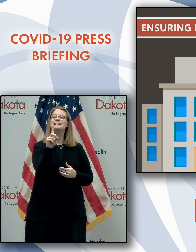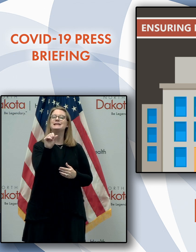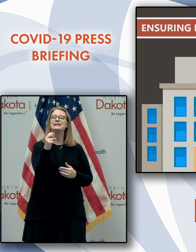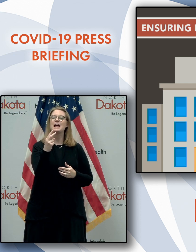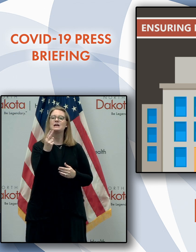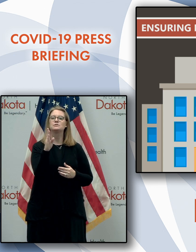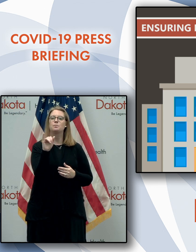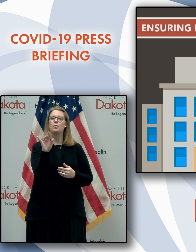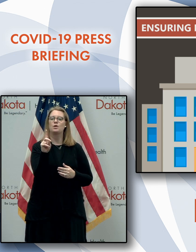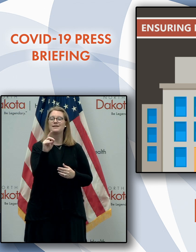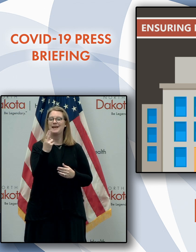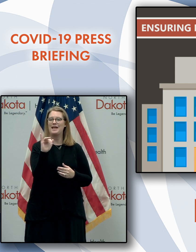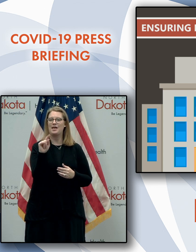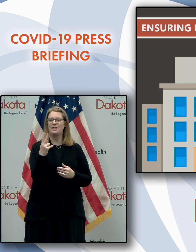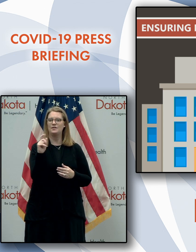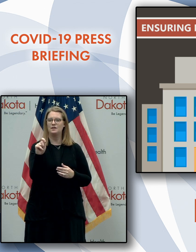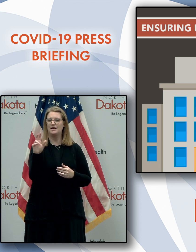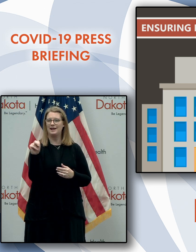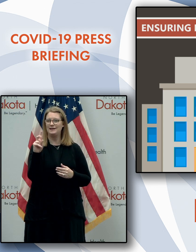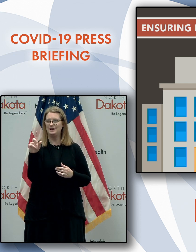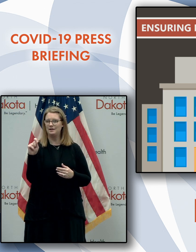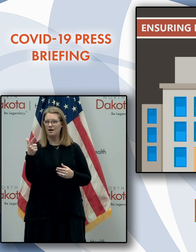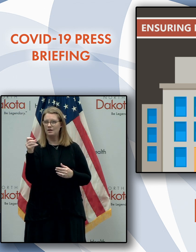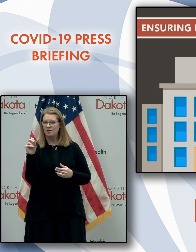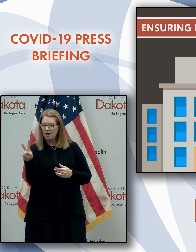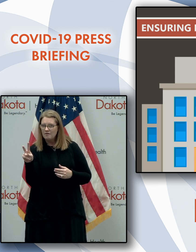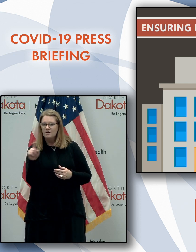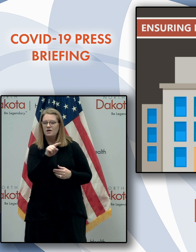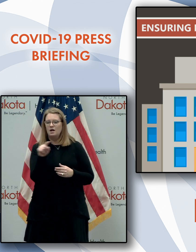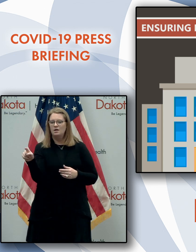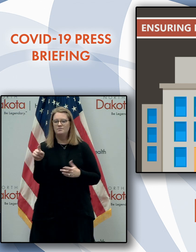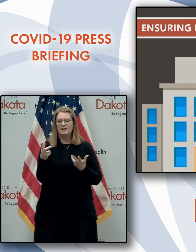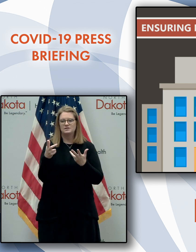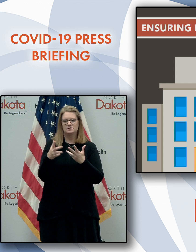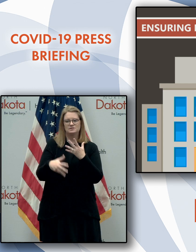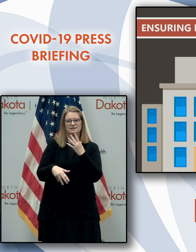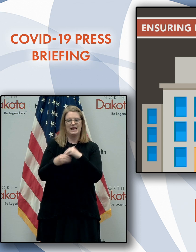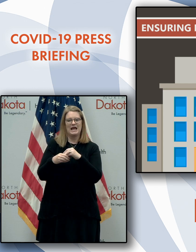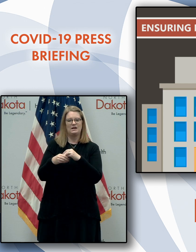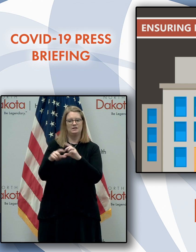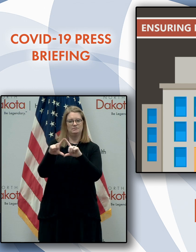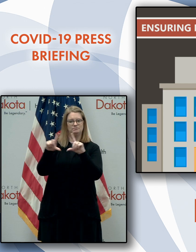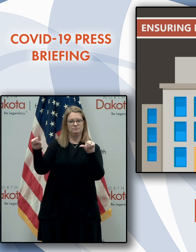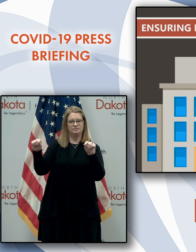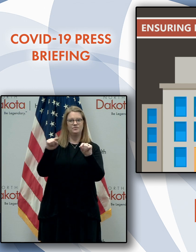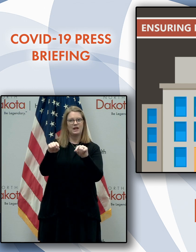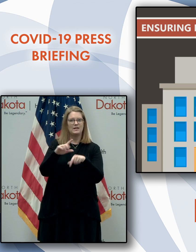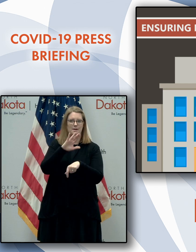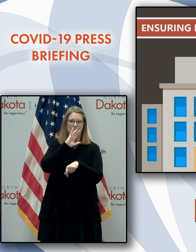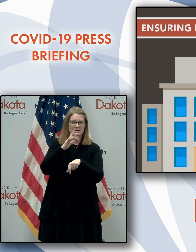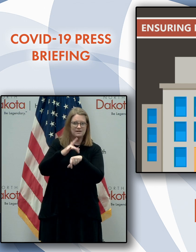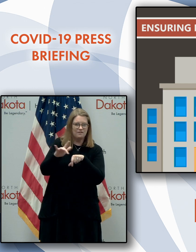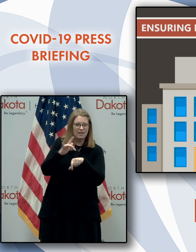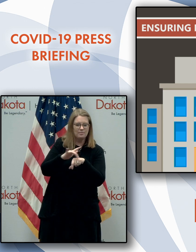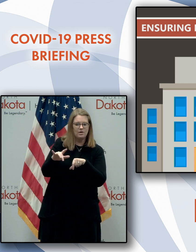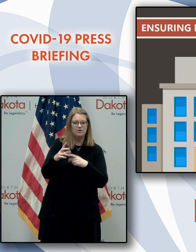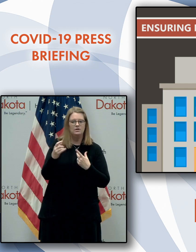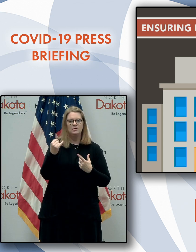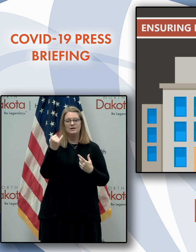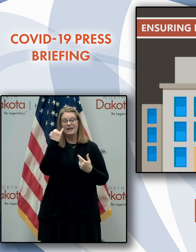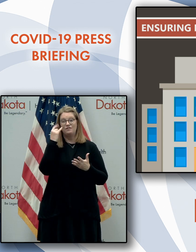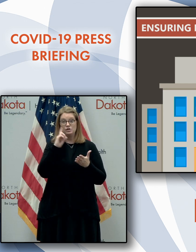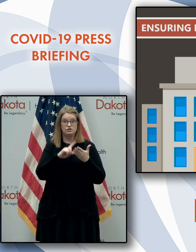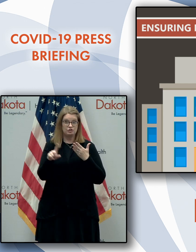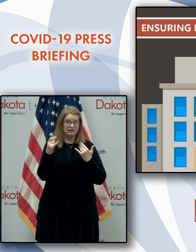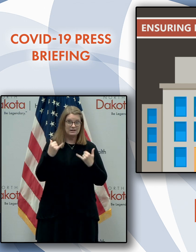at healthnd.gov to display how many staffed beds we have statewide and the percentage of those beds that are currently available. If you go out there